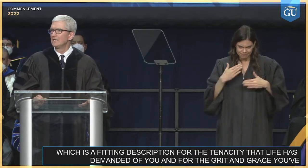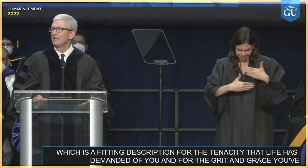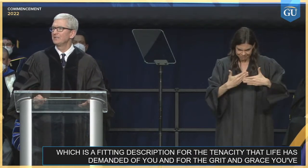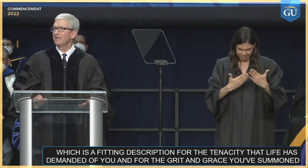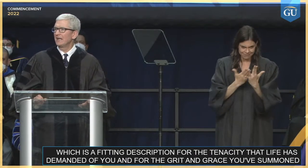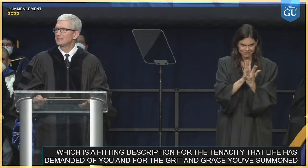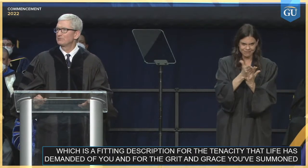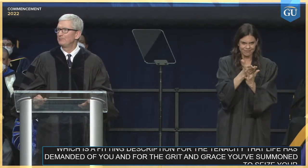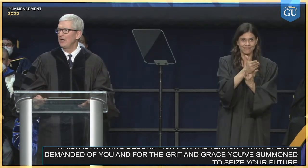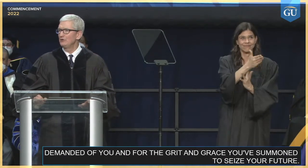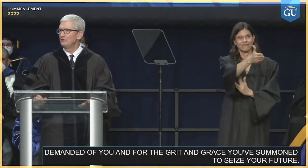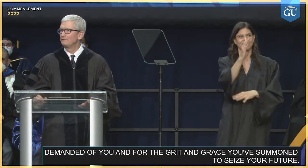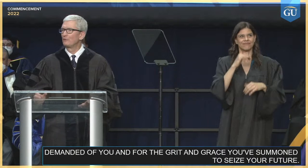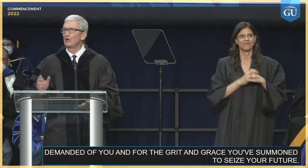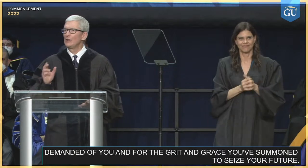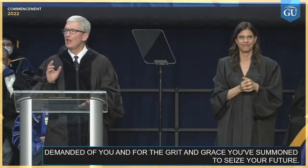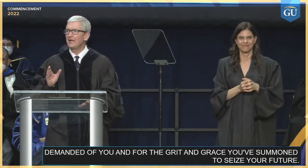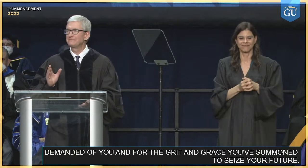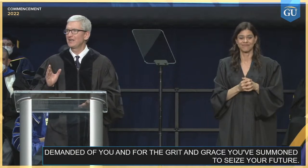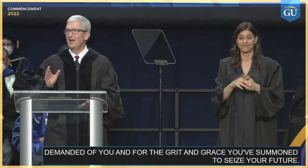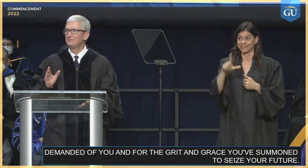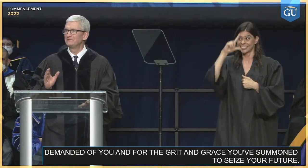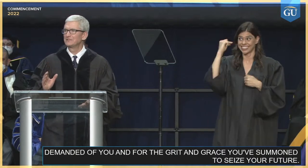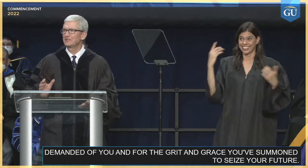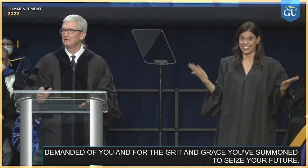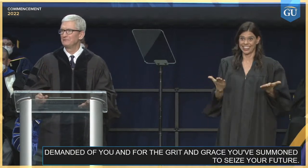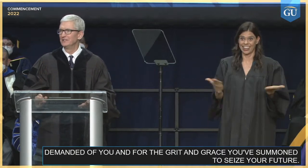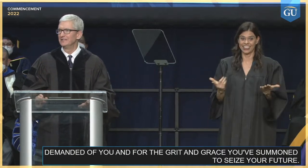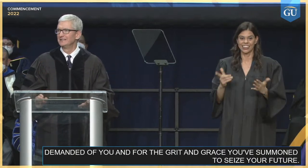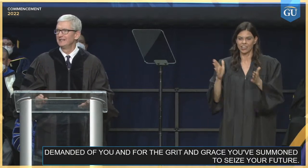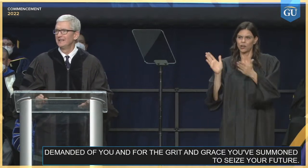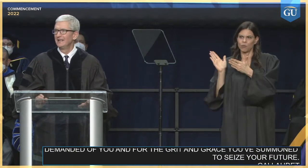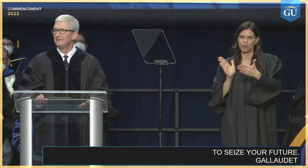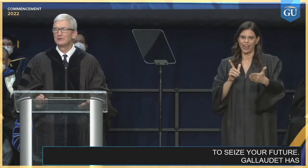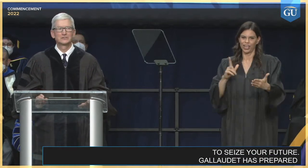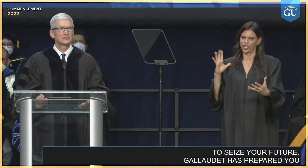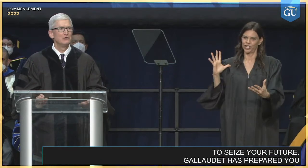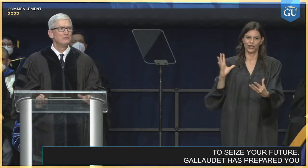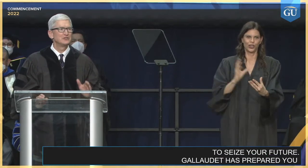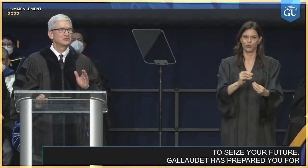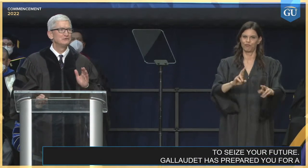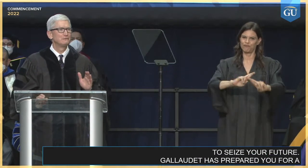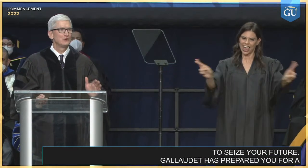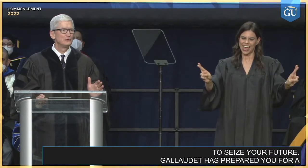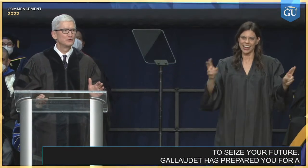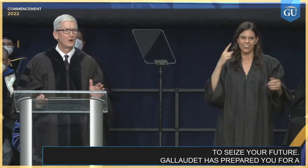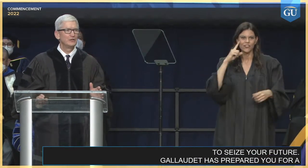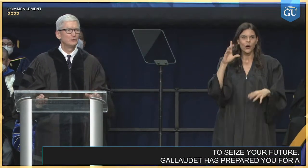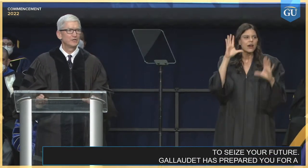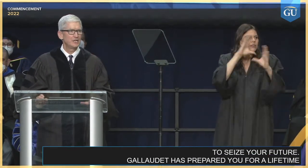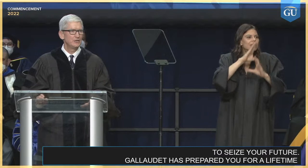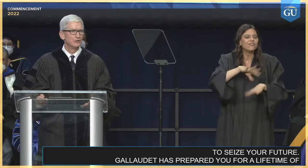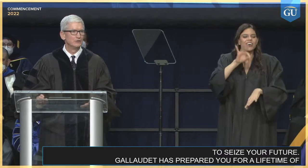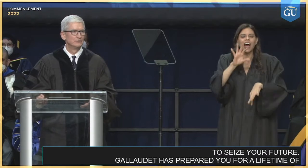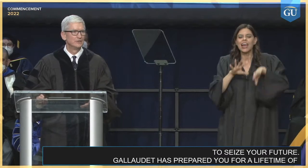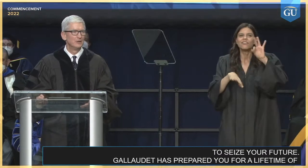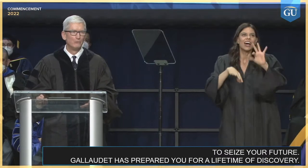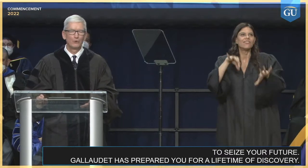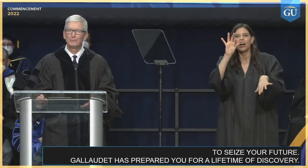Gallaudet has prepared you for a lifetime of discovery. There is so much you've learned while you were here, more